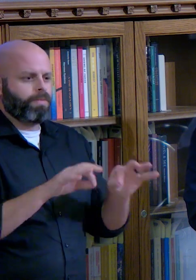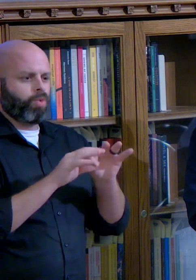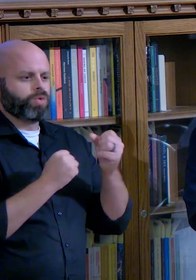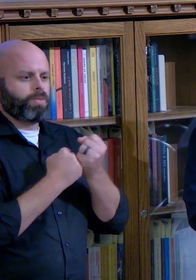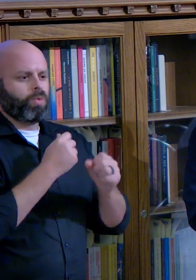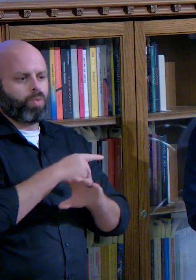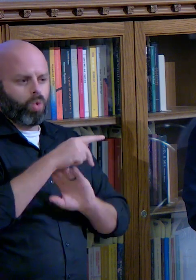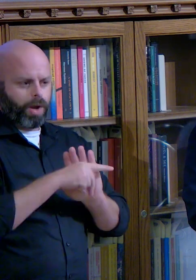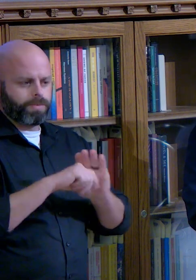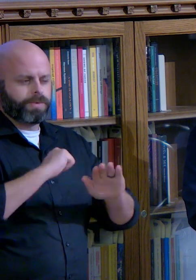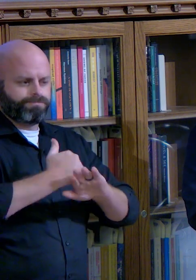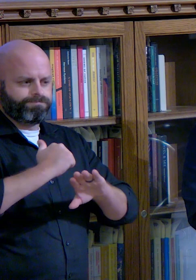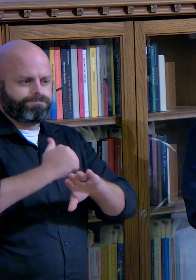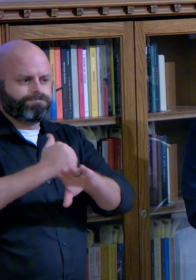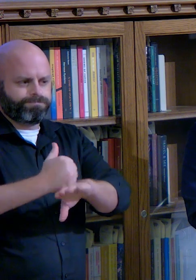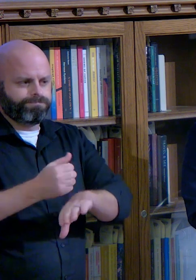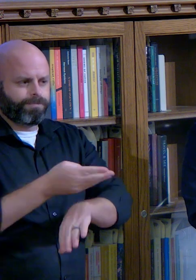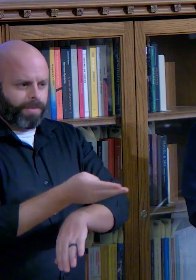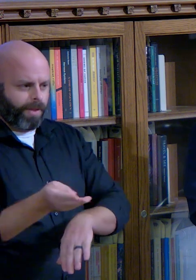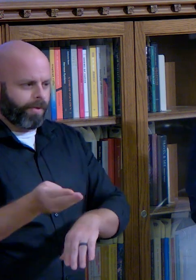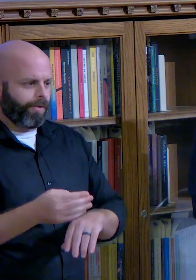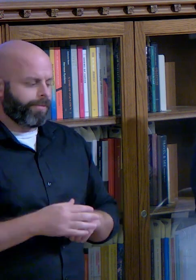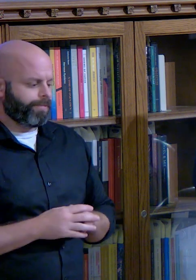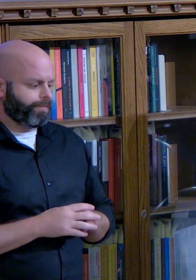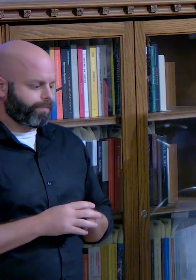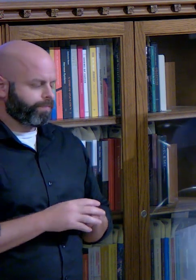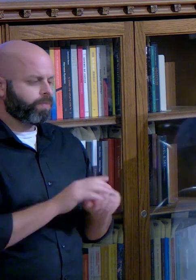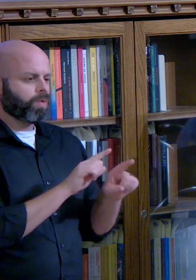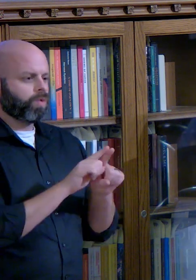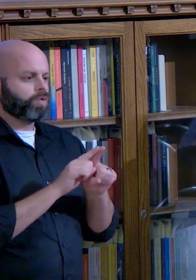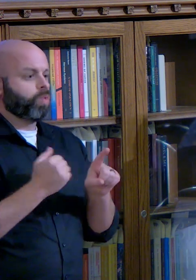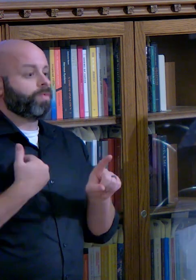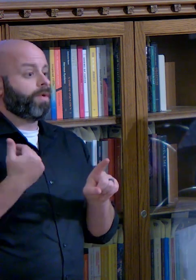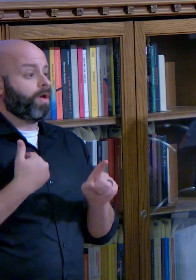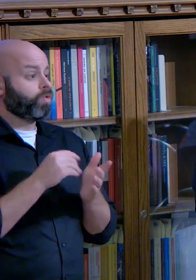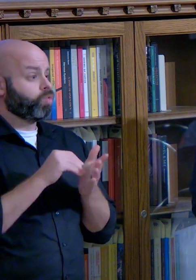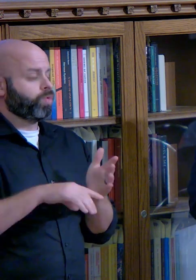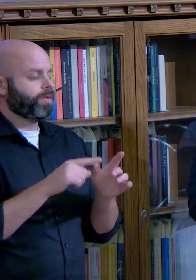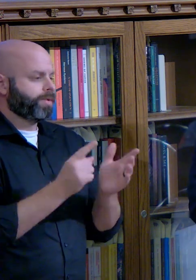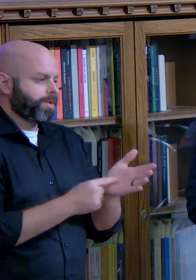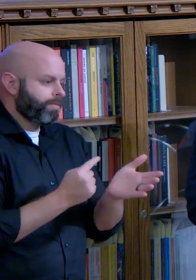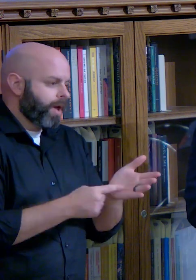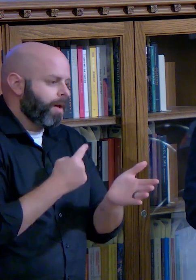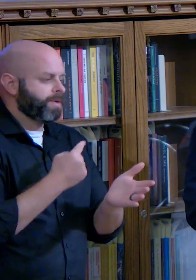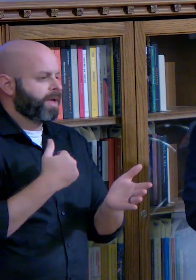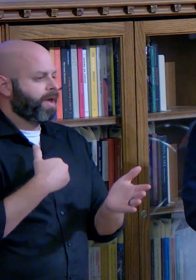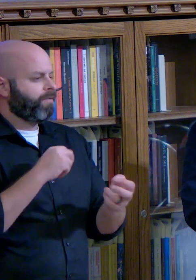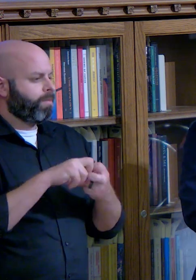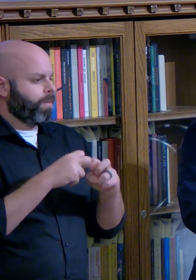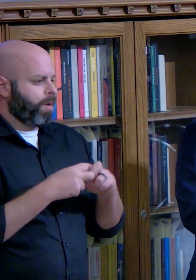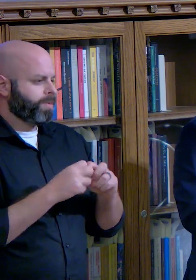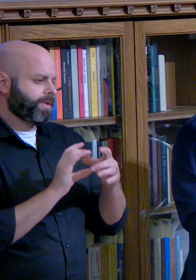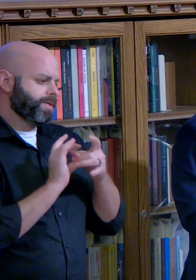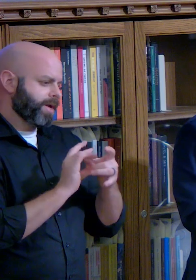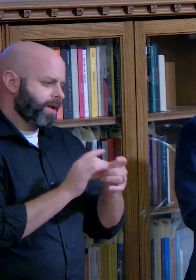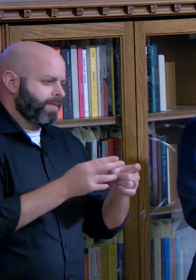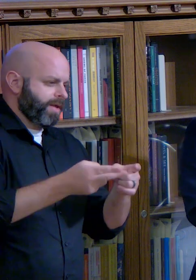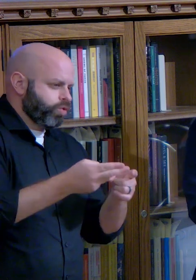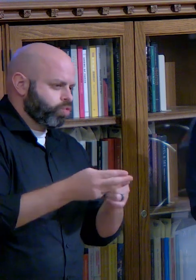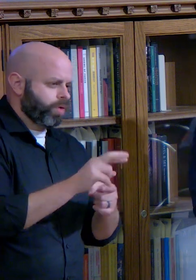that they initiated additionally younger students sometimes have trouble connecting the history of